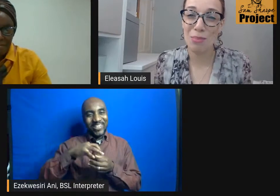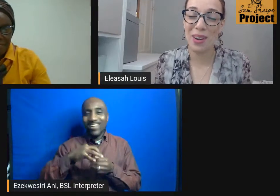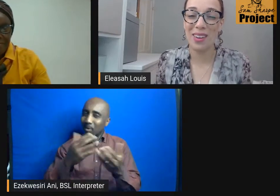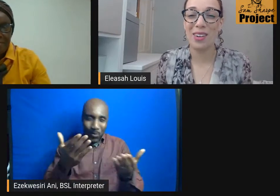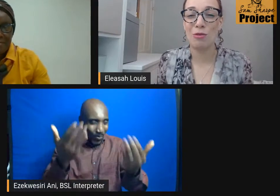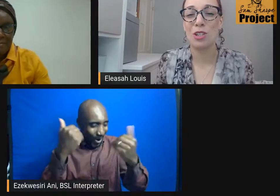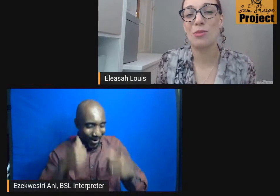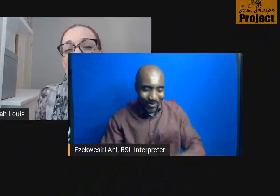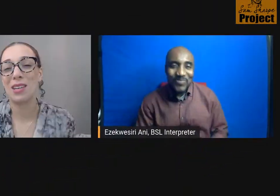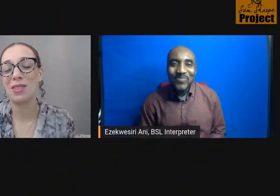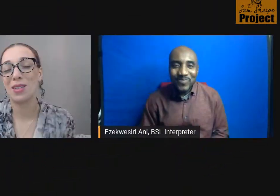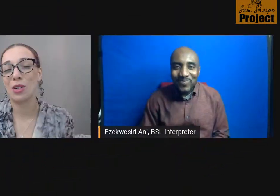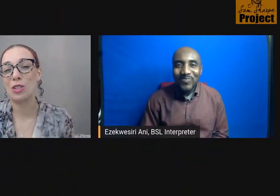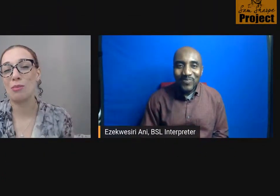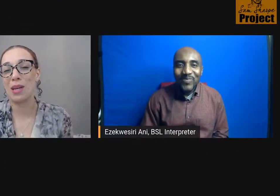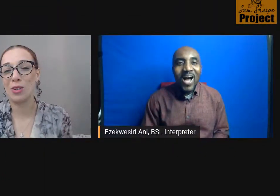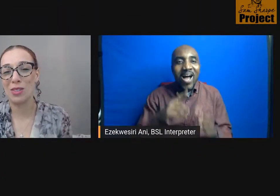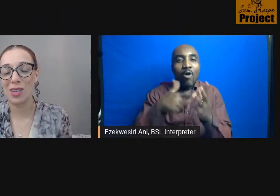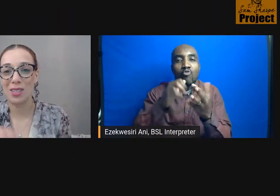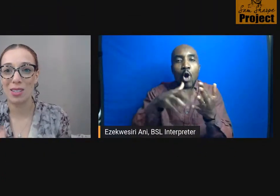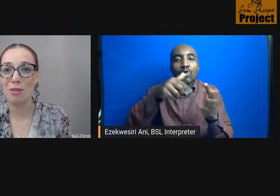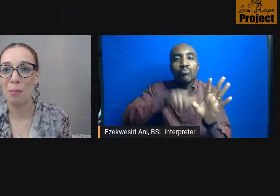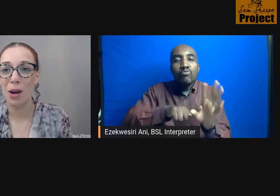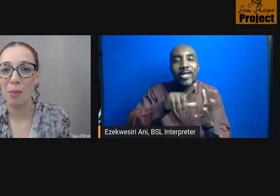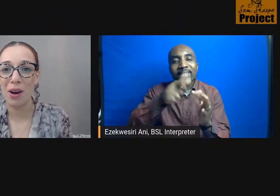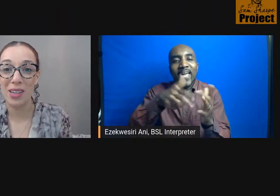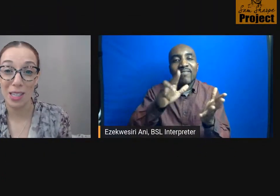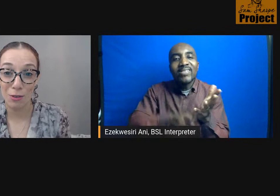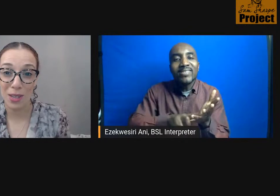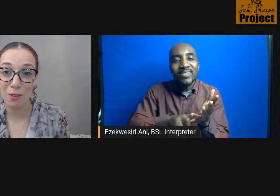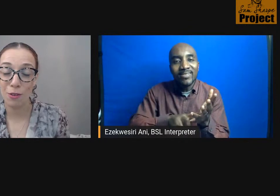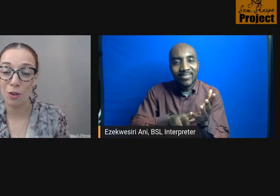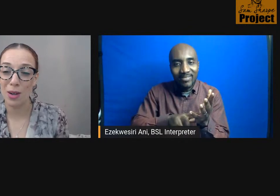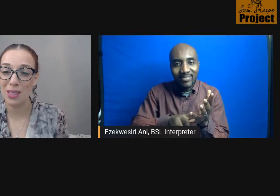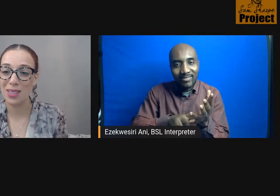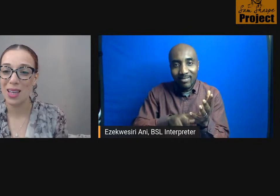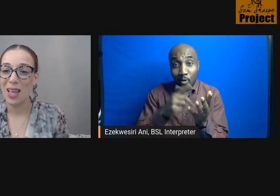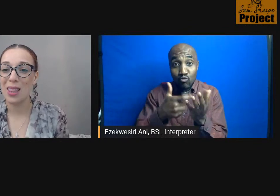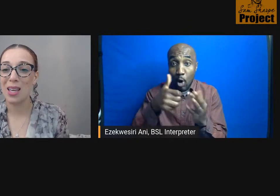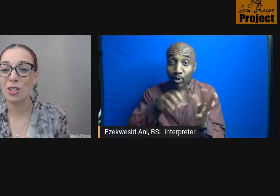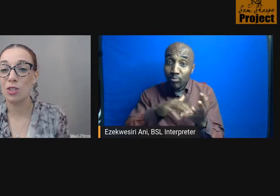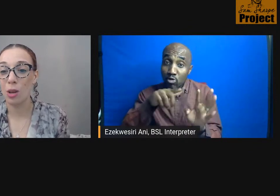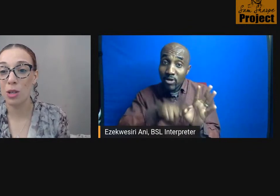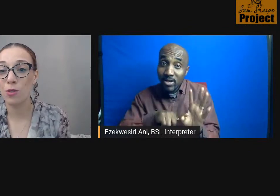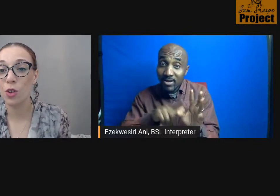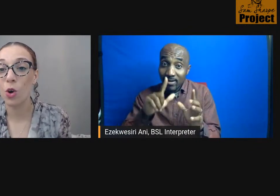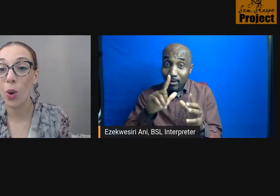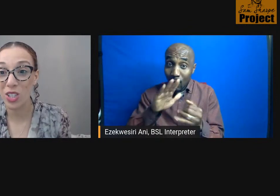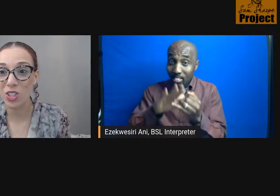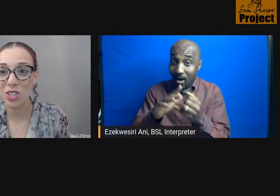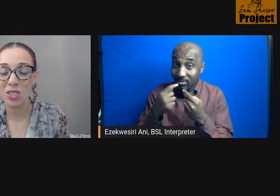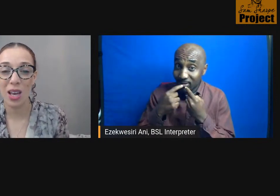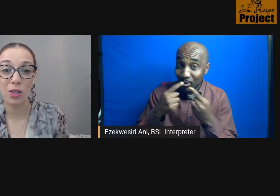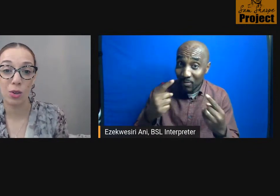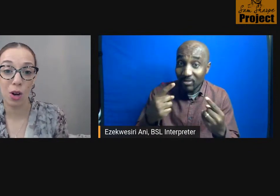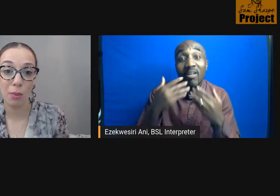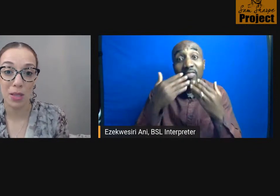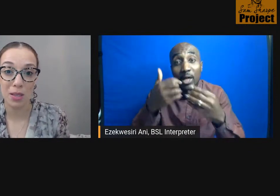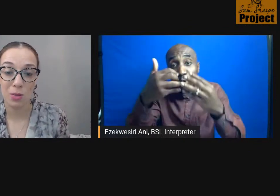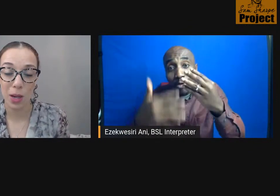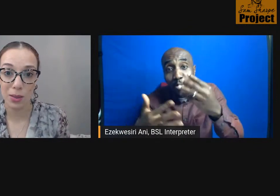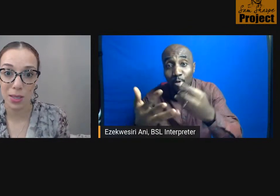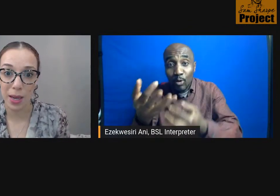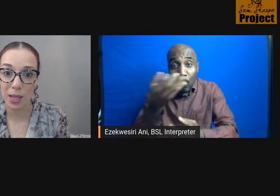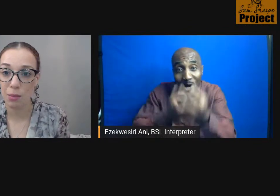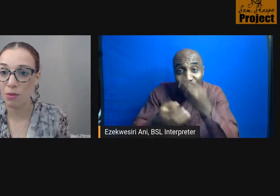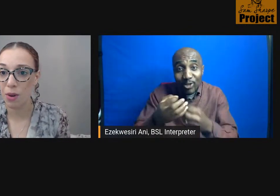like to bring on Rosemarie Davidson-Gotobed, who's going to wrap up our evening for us. Thank you so much for your questions and your comments